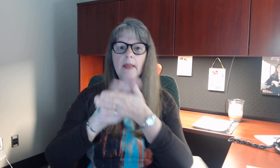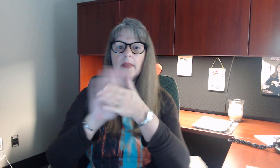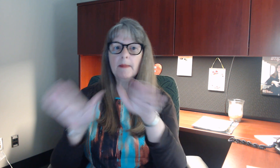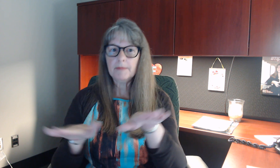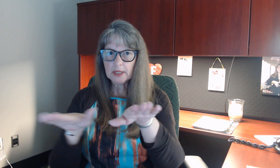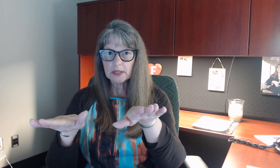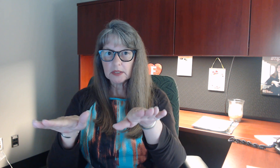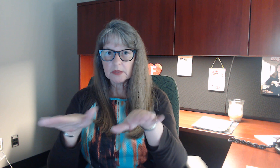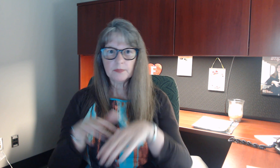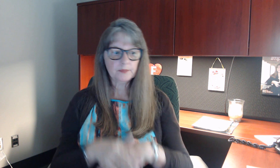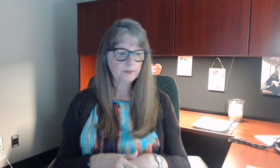then peace.